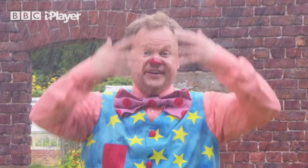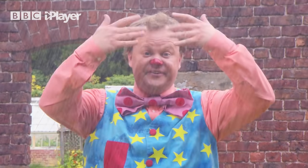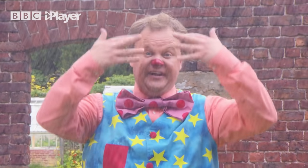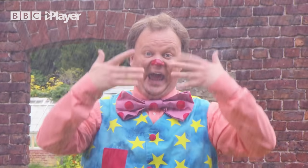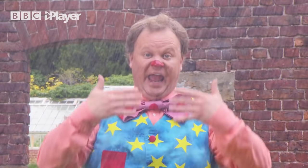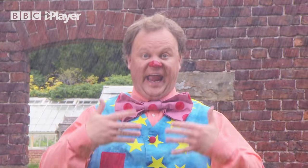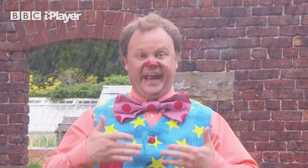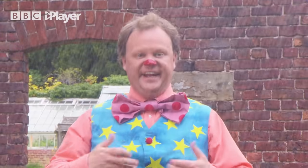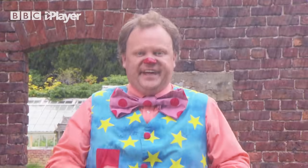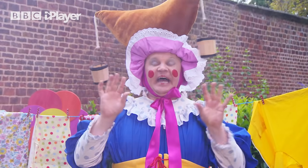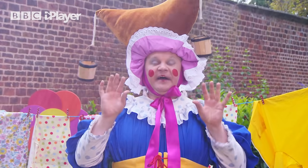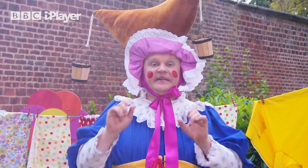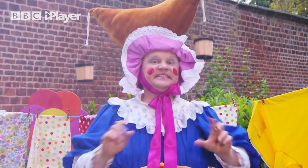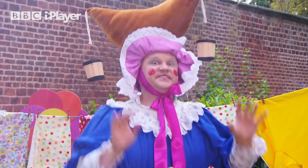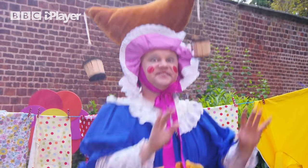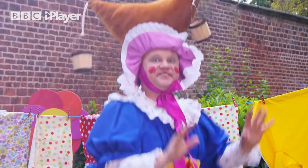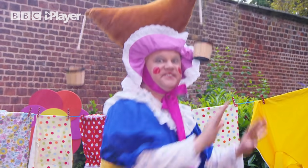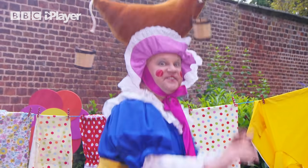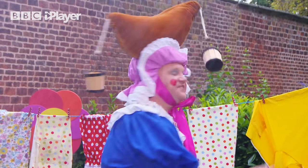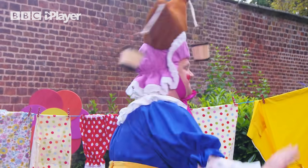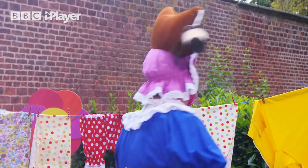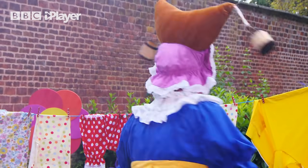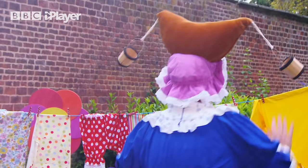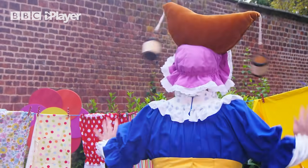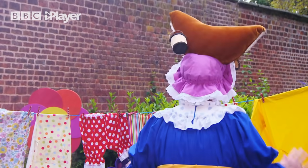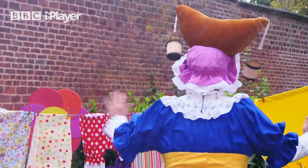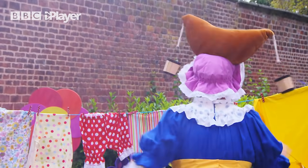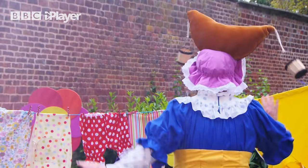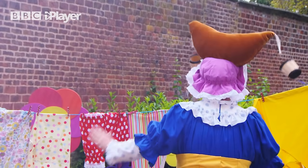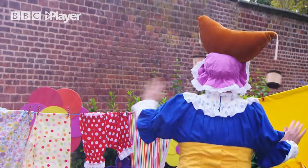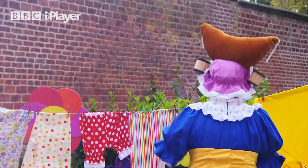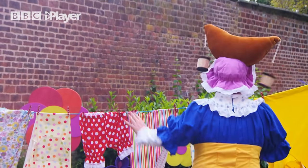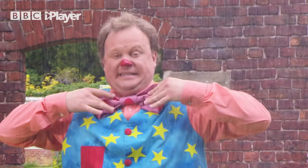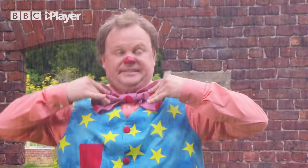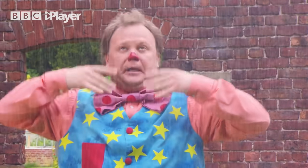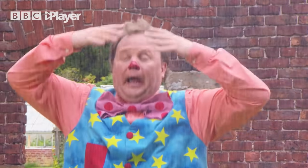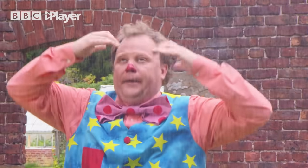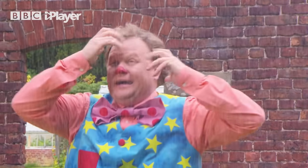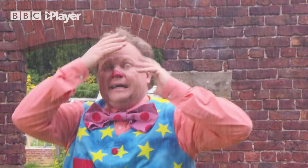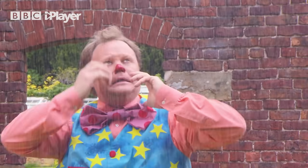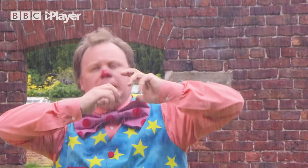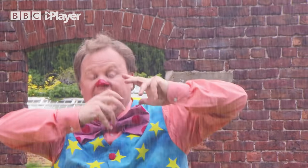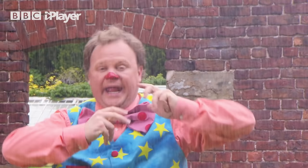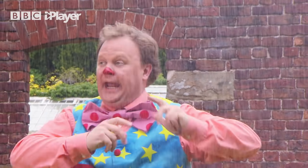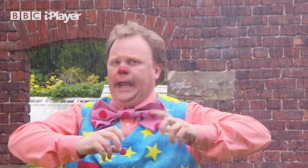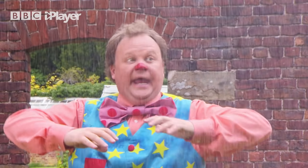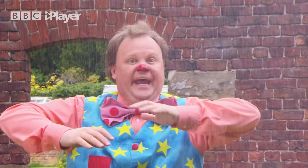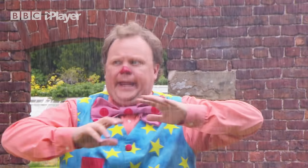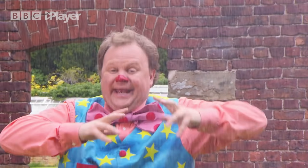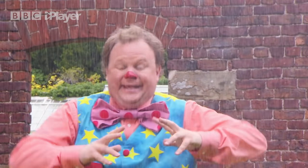Ugh, rain! Quick, Mr. Tumble! Help Aunt Polly to take the washing off the line. It won't